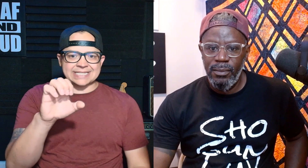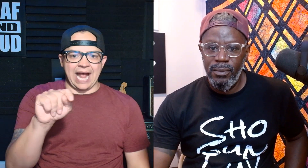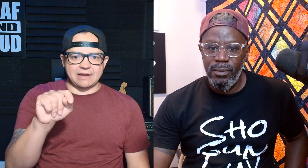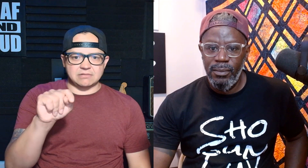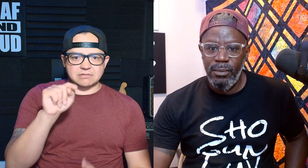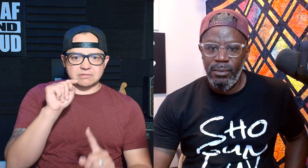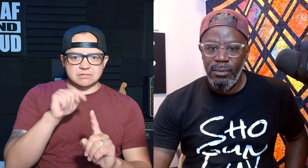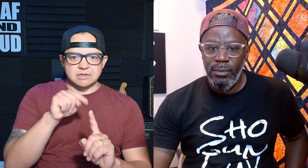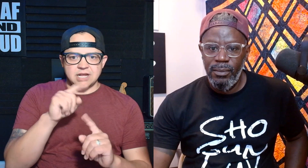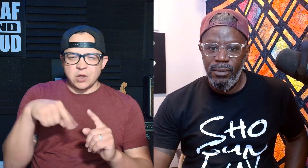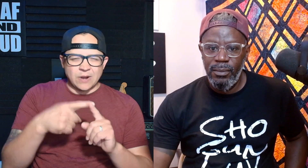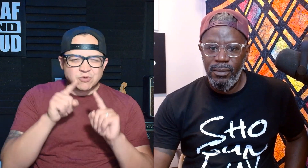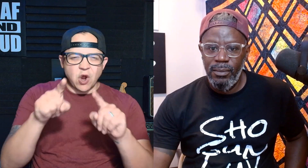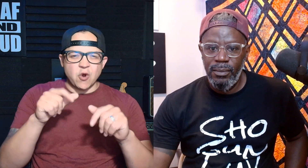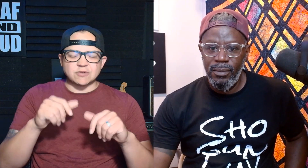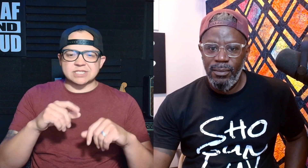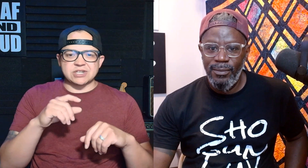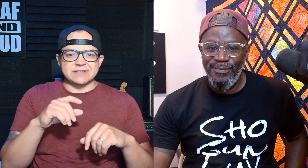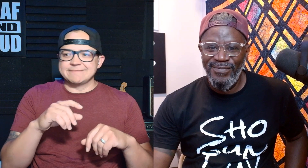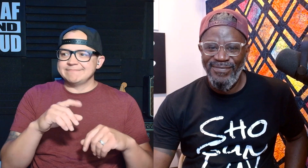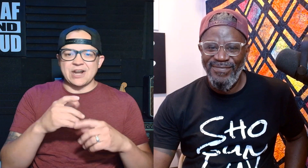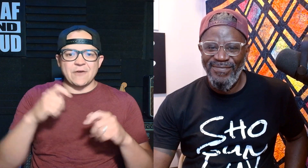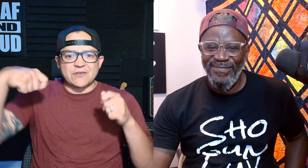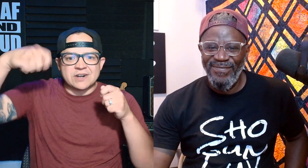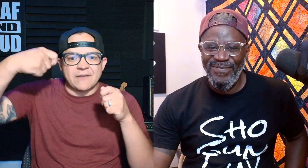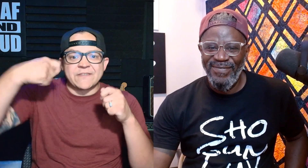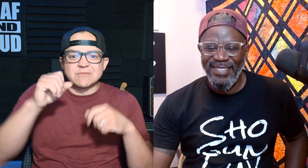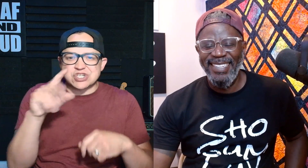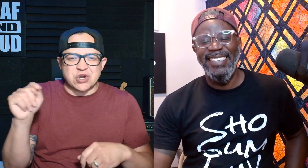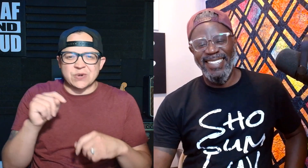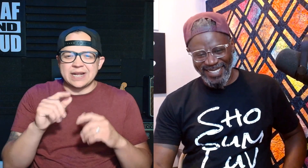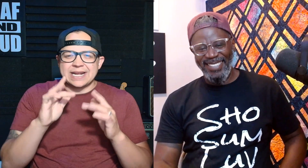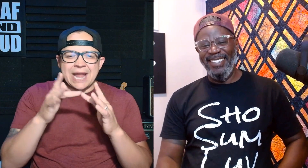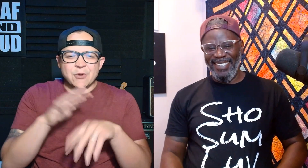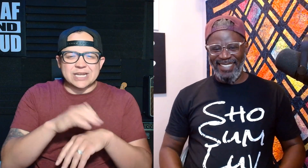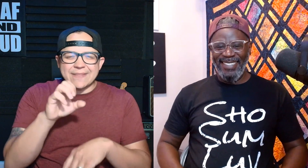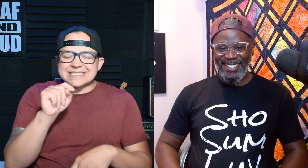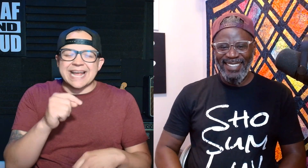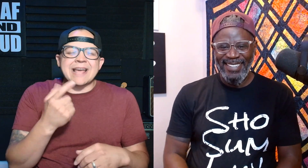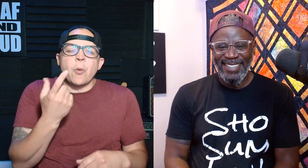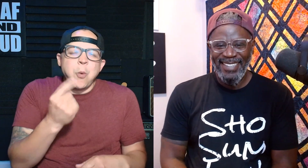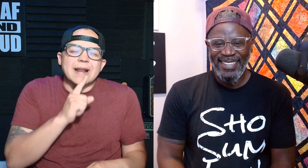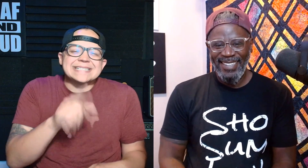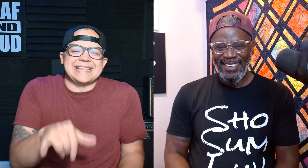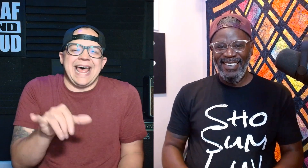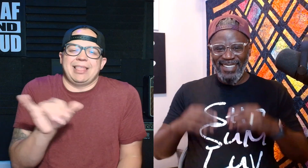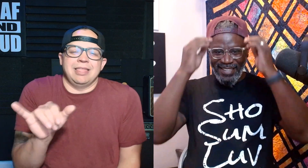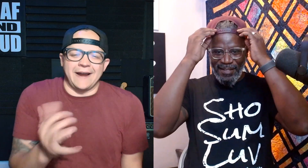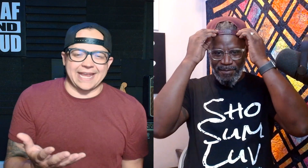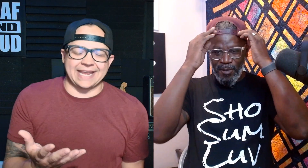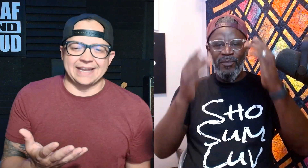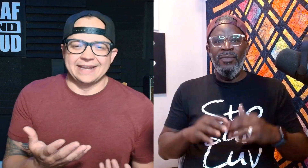on a set? When you go to, for a film shoot, networking on the set, like, what is